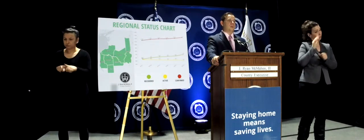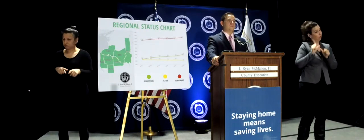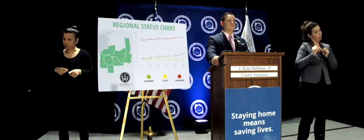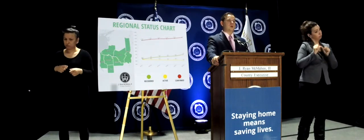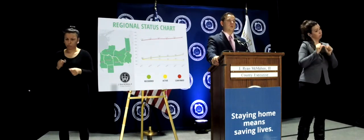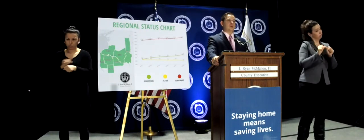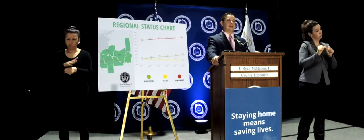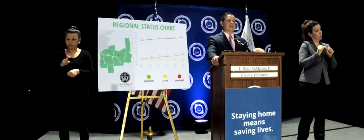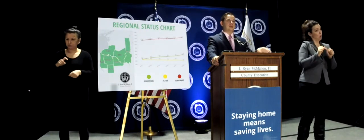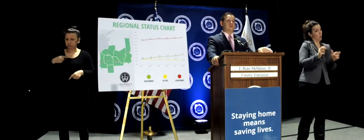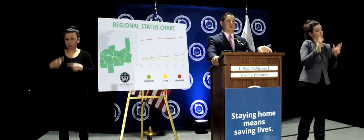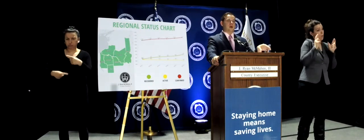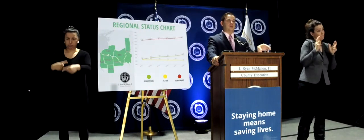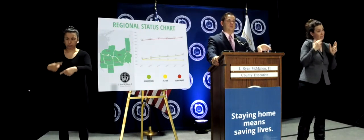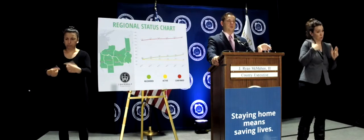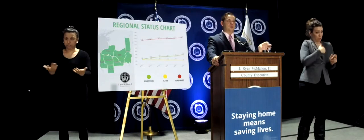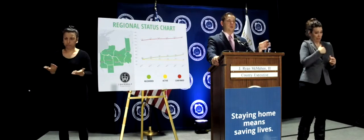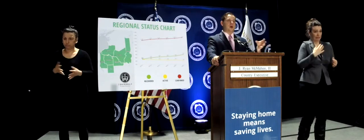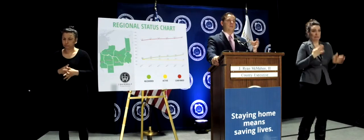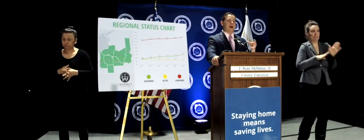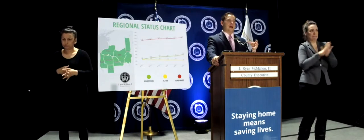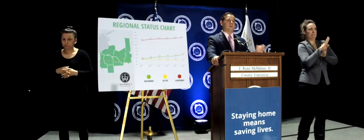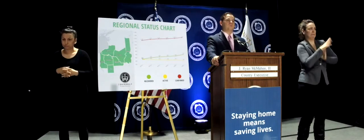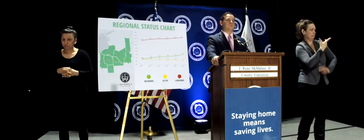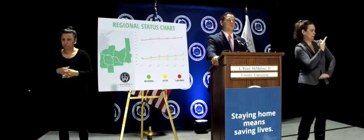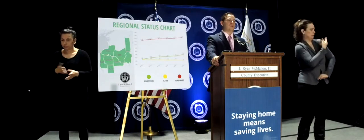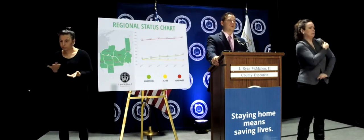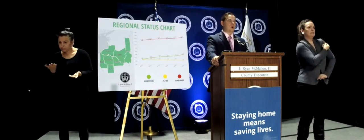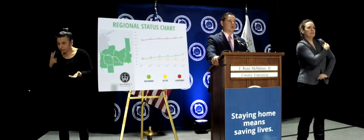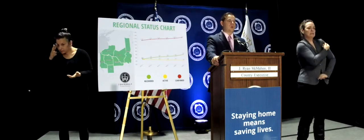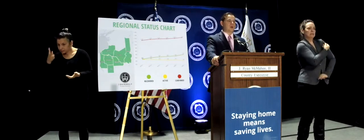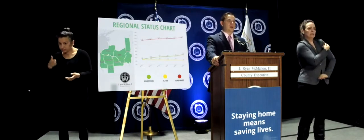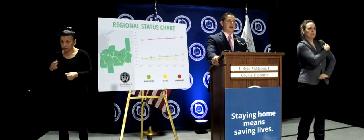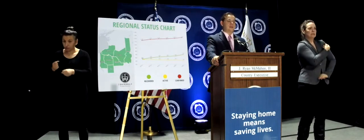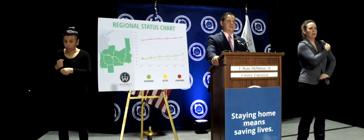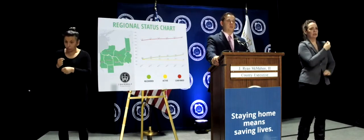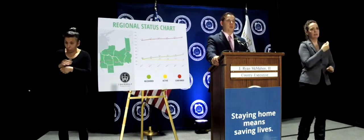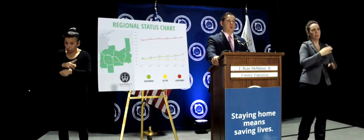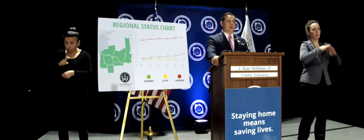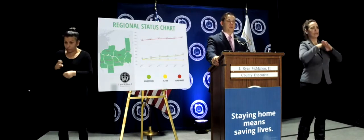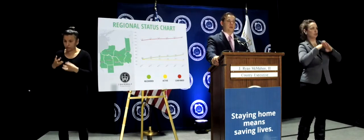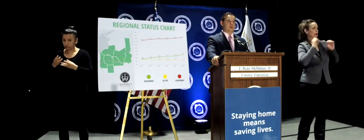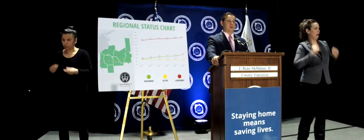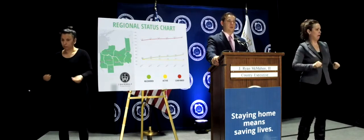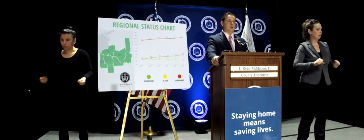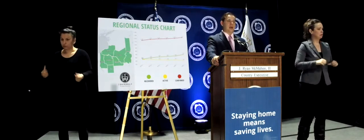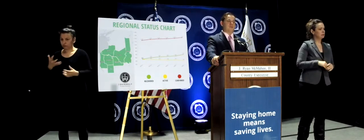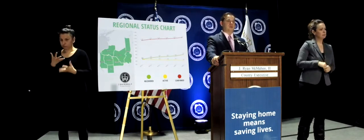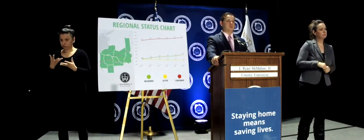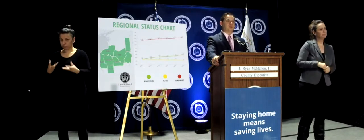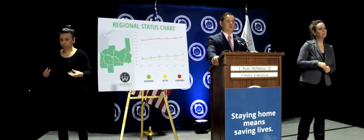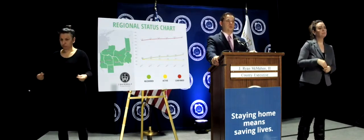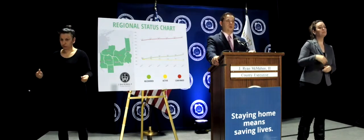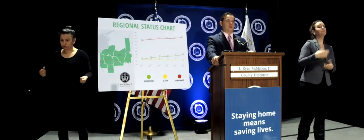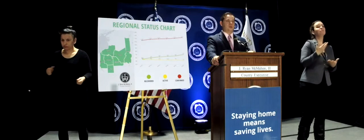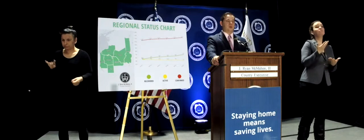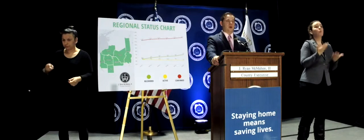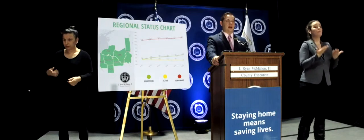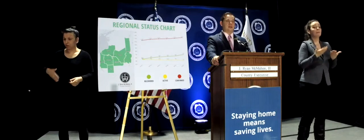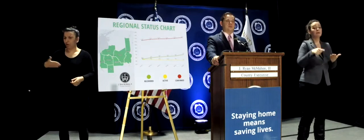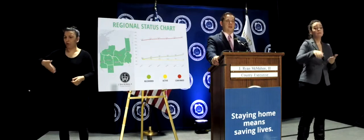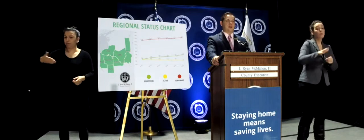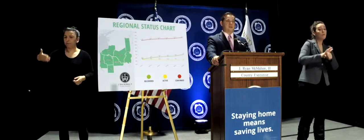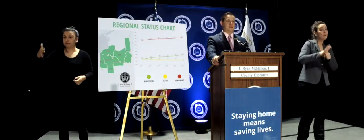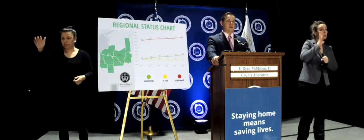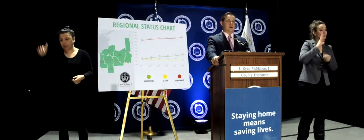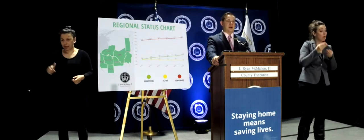or it will leave like other flus and come back. So at some point, we have to move to our